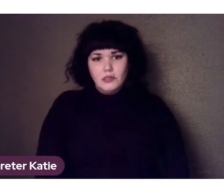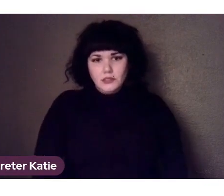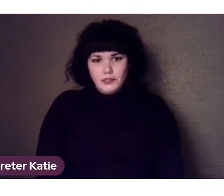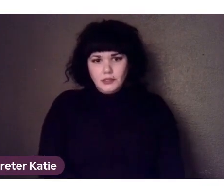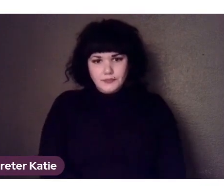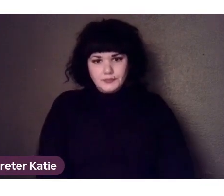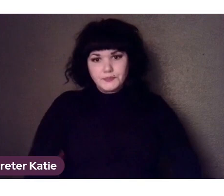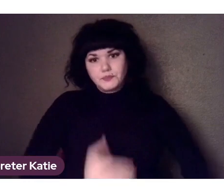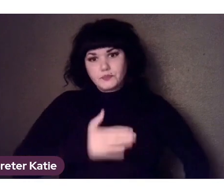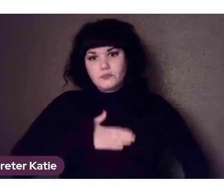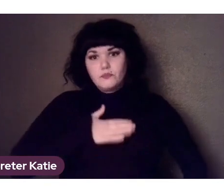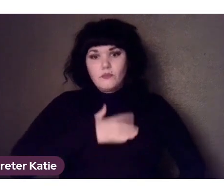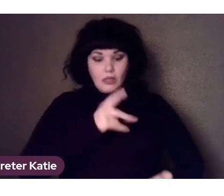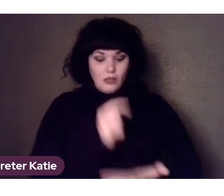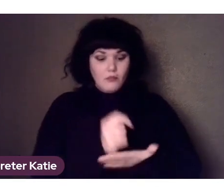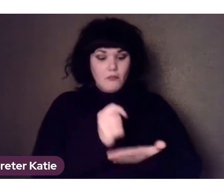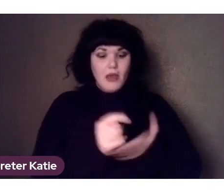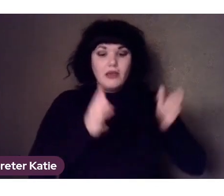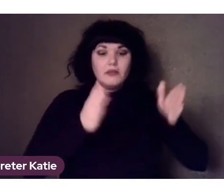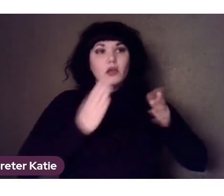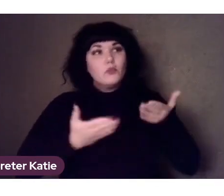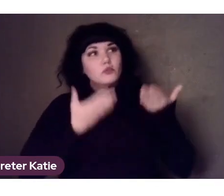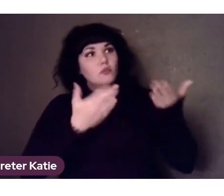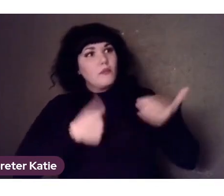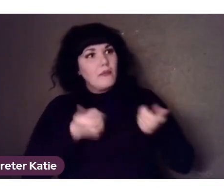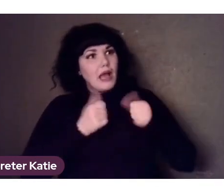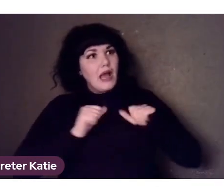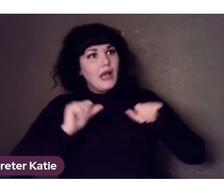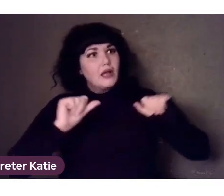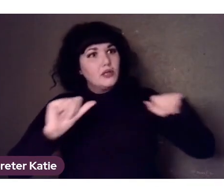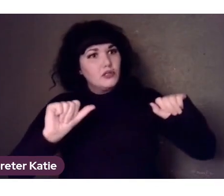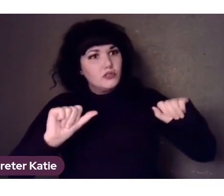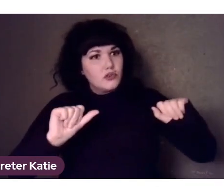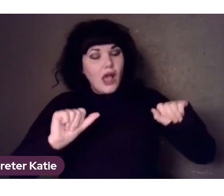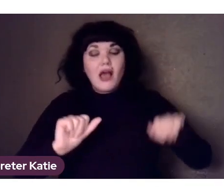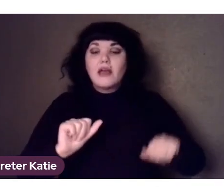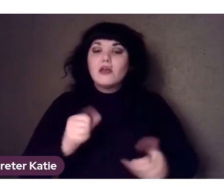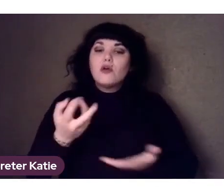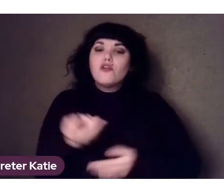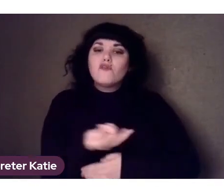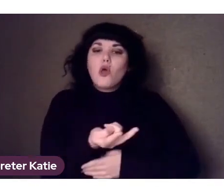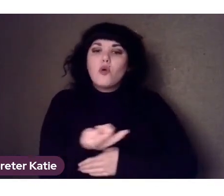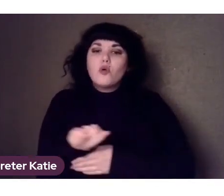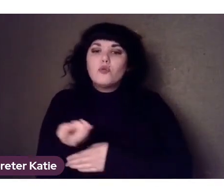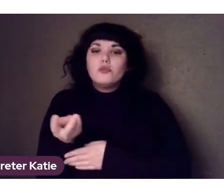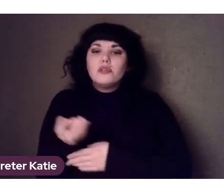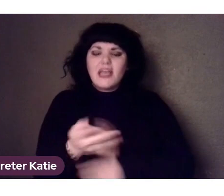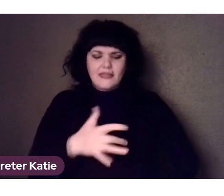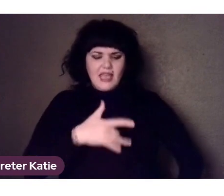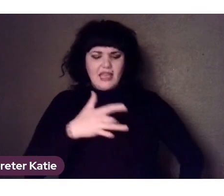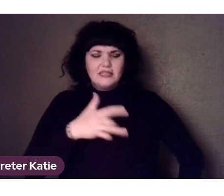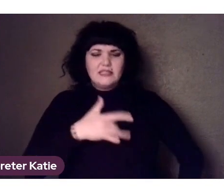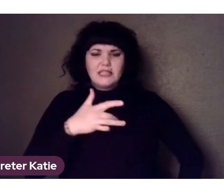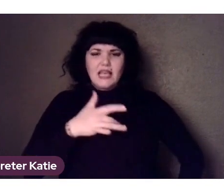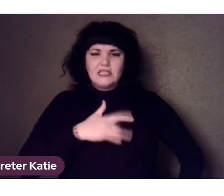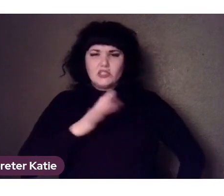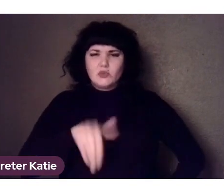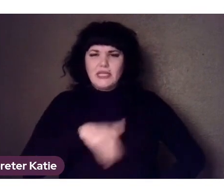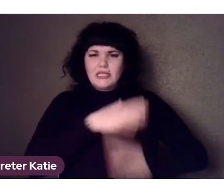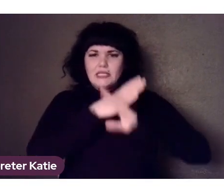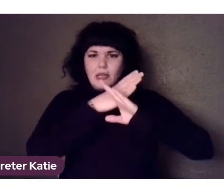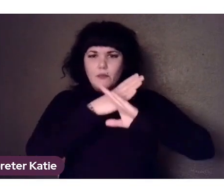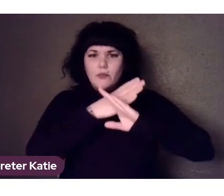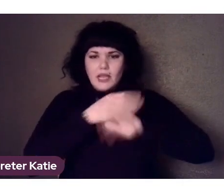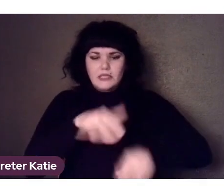My therapist recommended that I try a float in a sensory deprivation tank. Just in case anybody else is